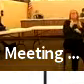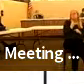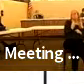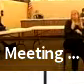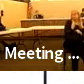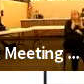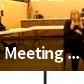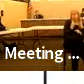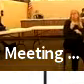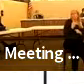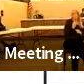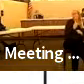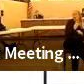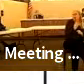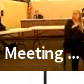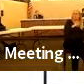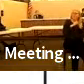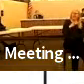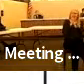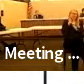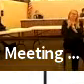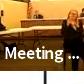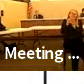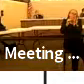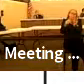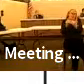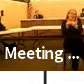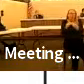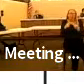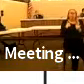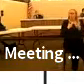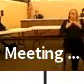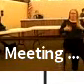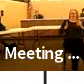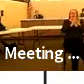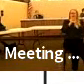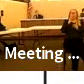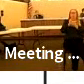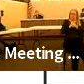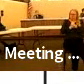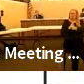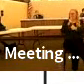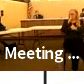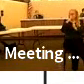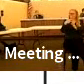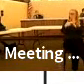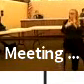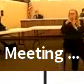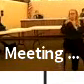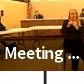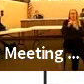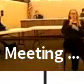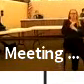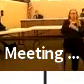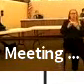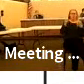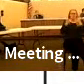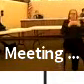that's where I was thinking, if it also says it's a poorly drained site. And if you had to add more parking